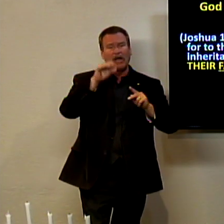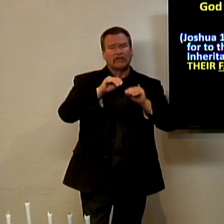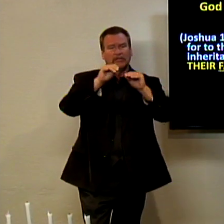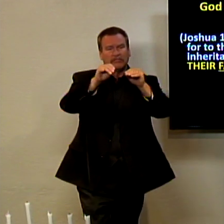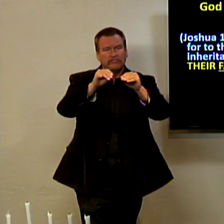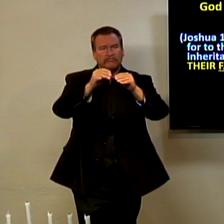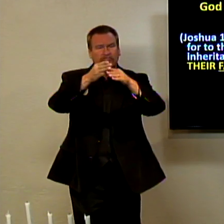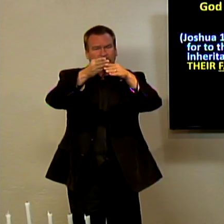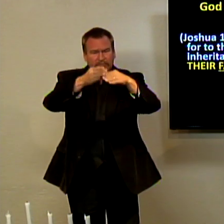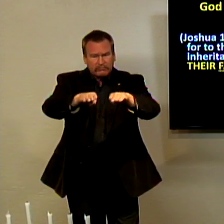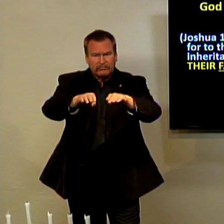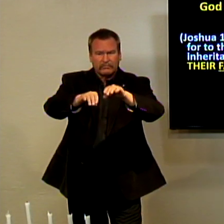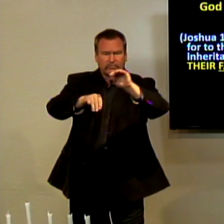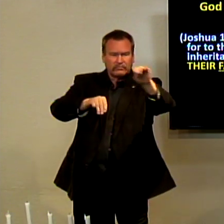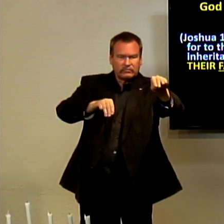For to these people,